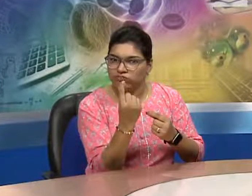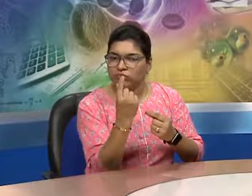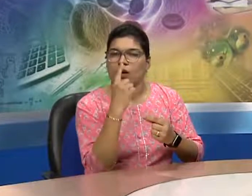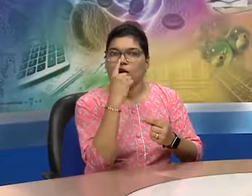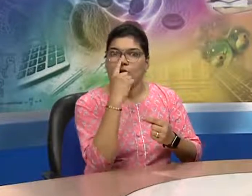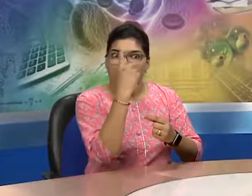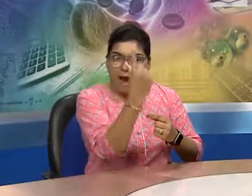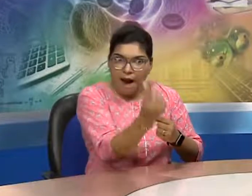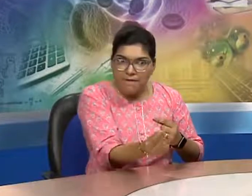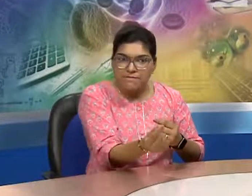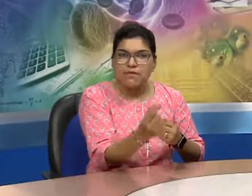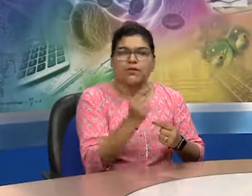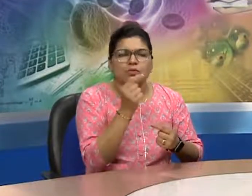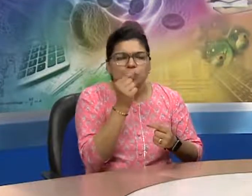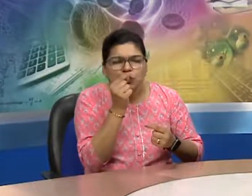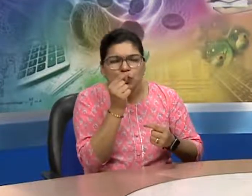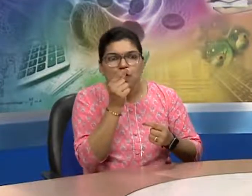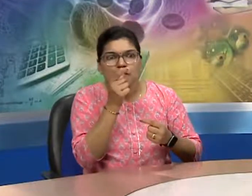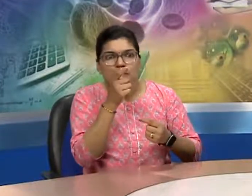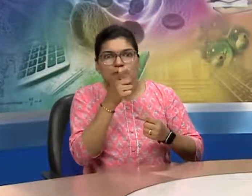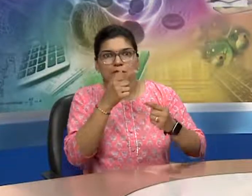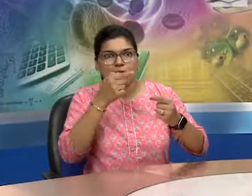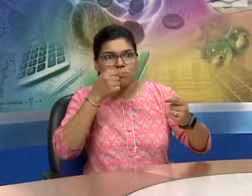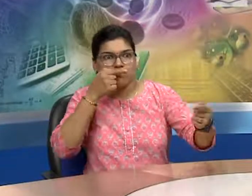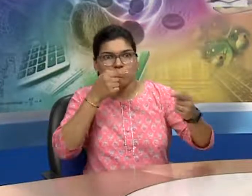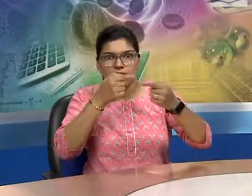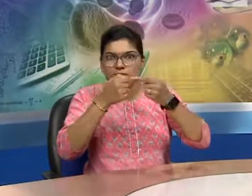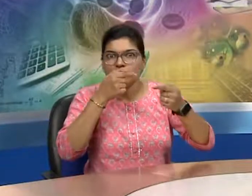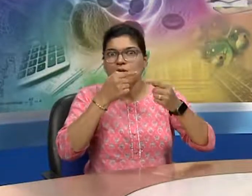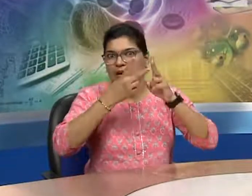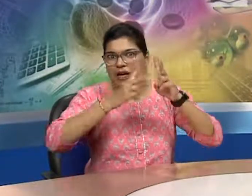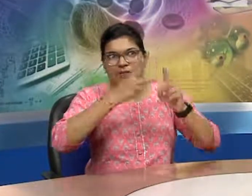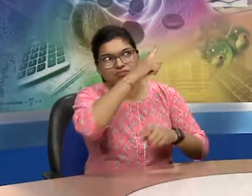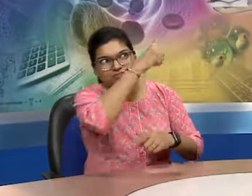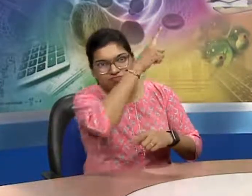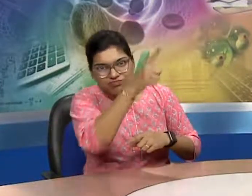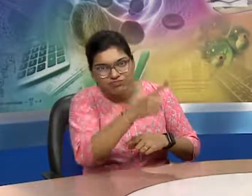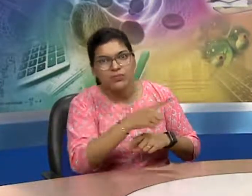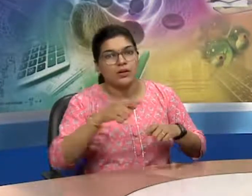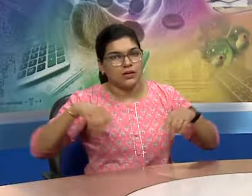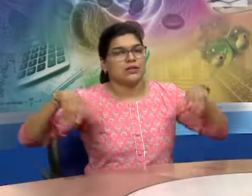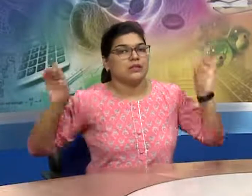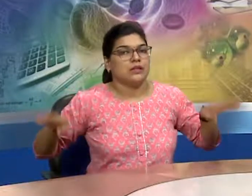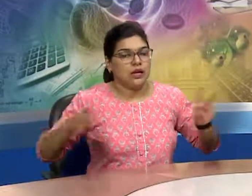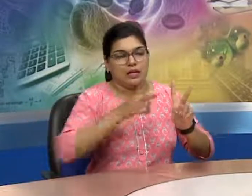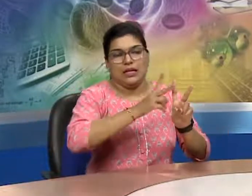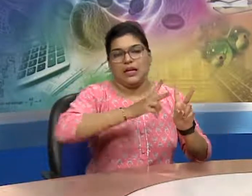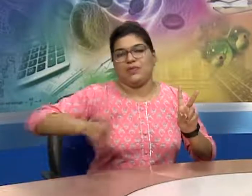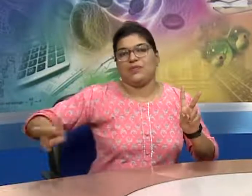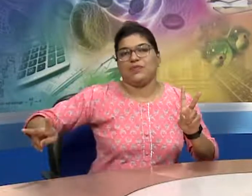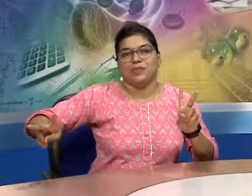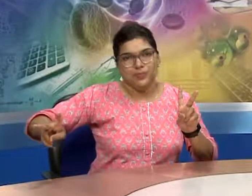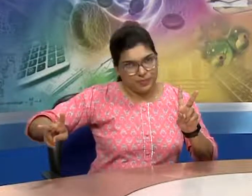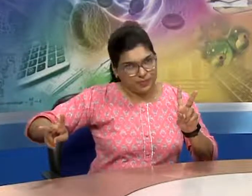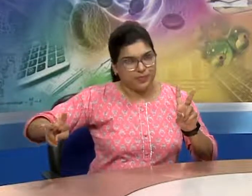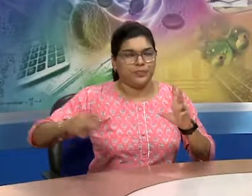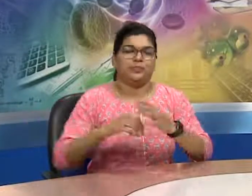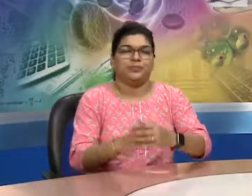Variation means something different in all those members of the group. So on screen you can see